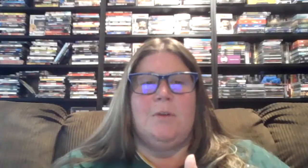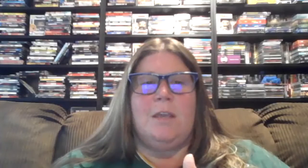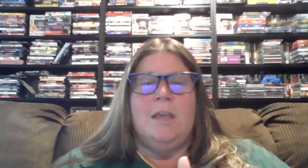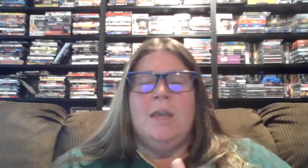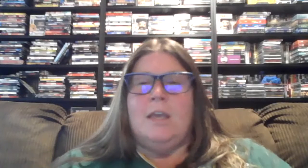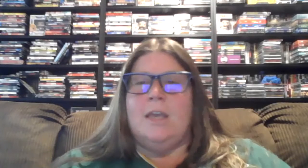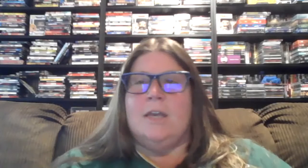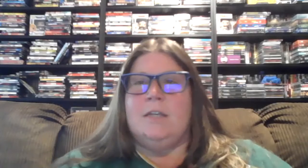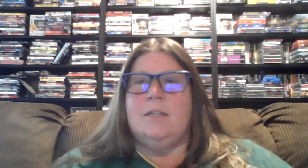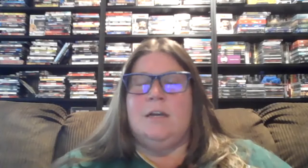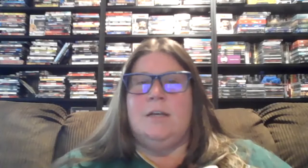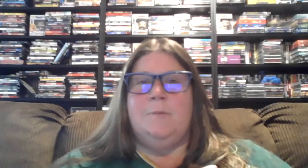Illinois. And